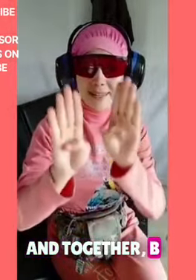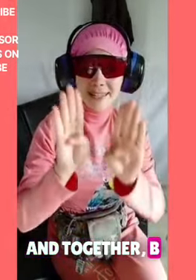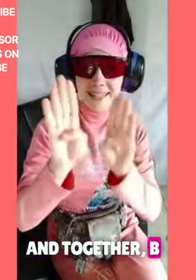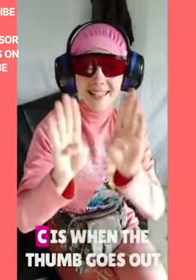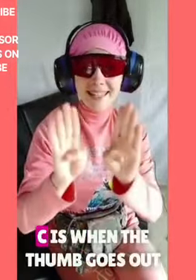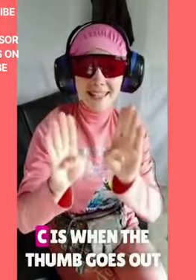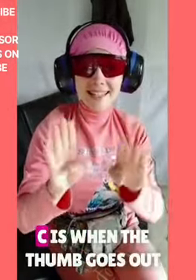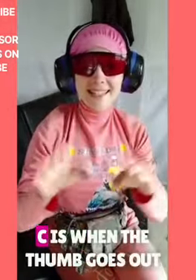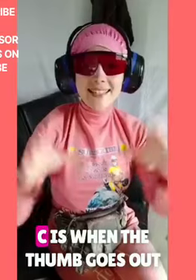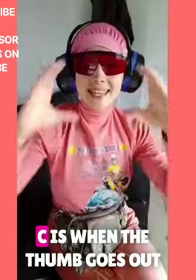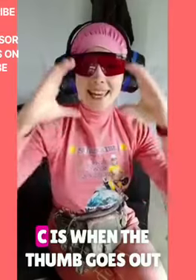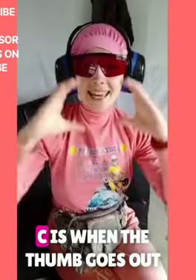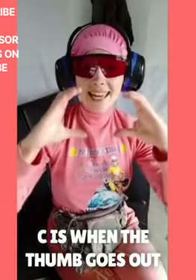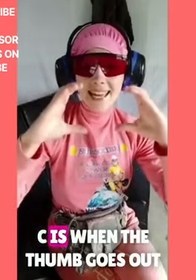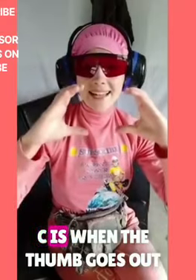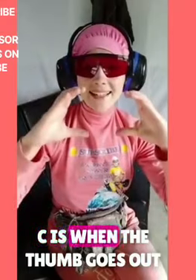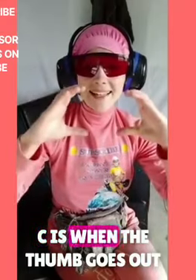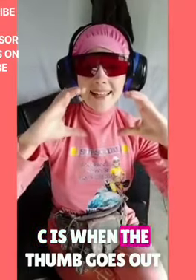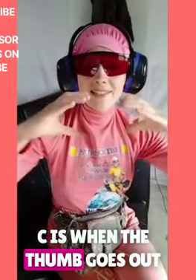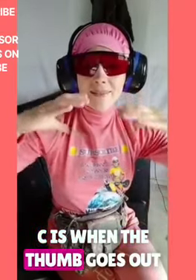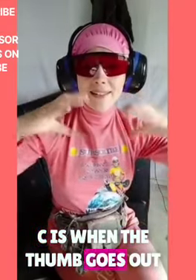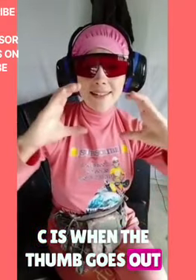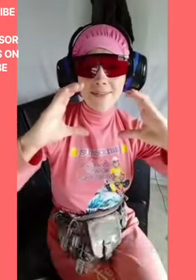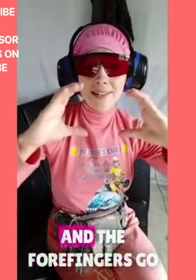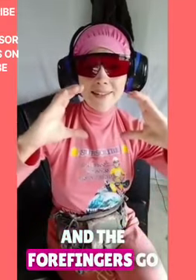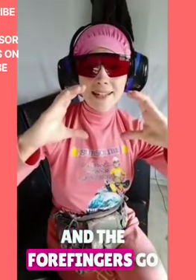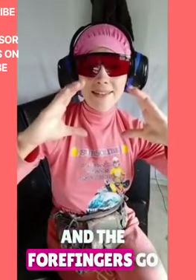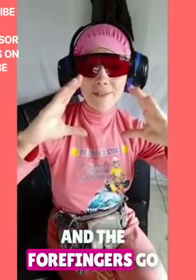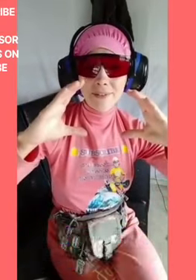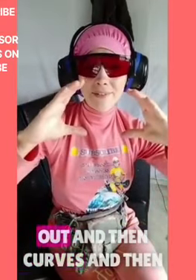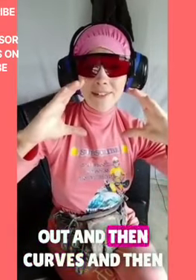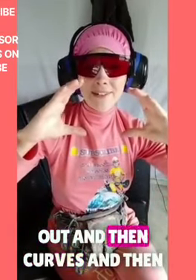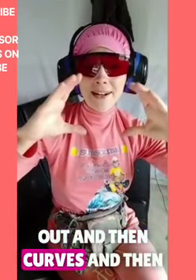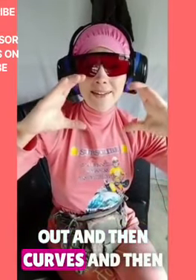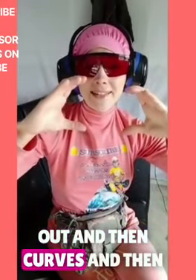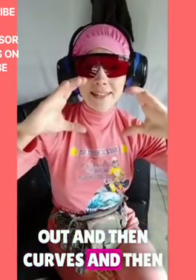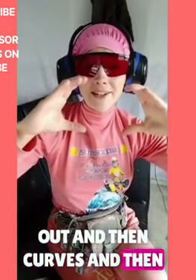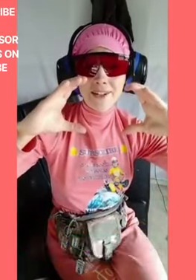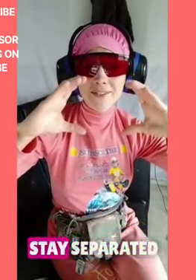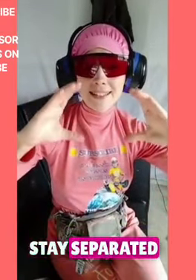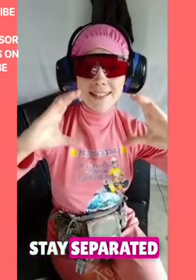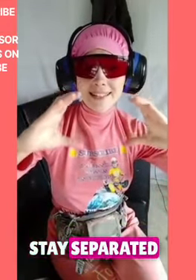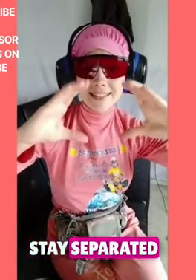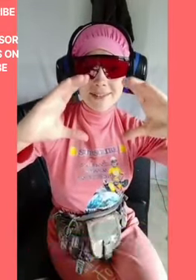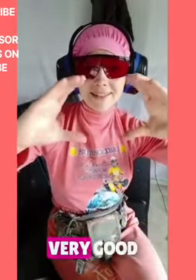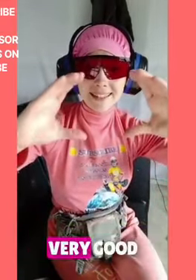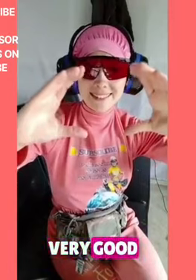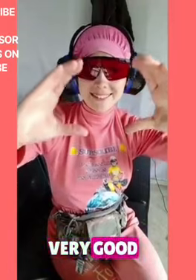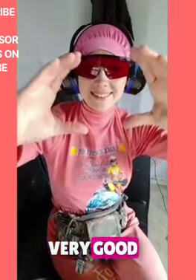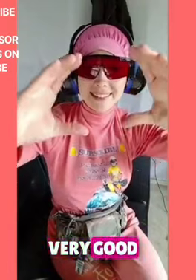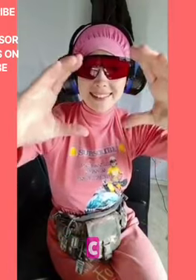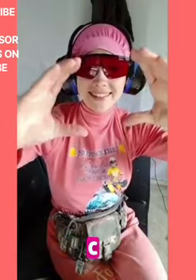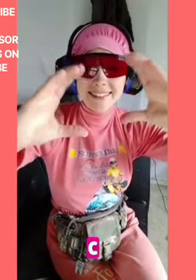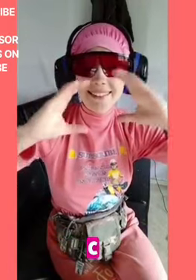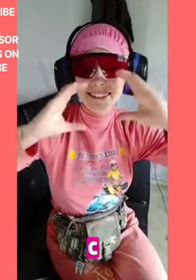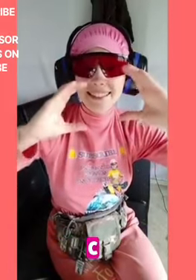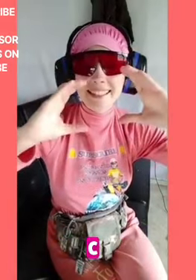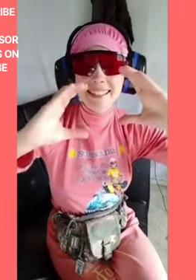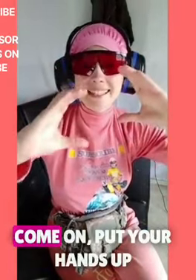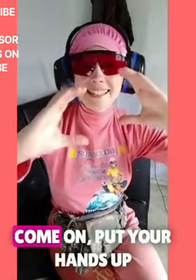B. C is when the thumb goes out and the four fingers go out and then curves and then stay separated. Very good. C. Come